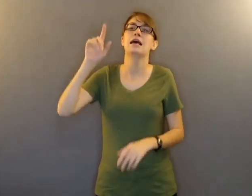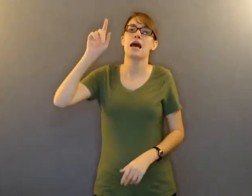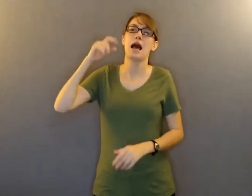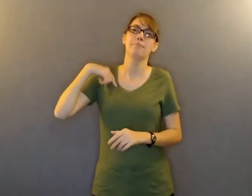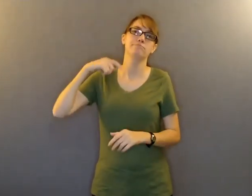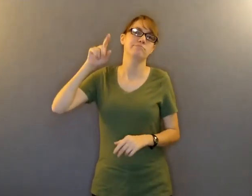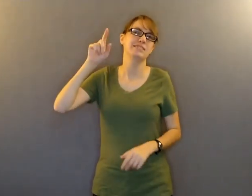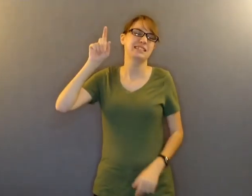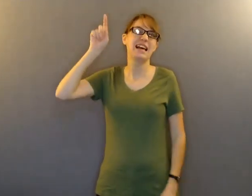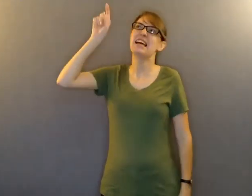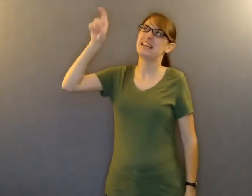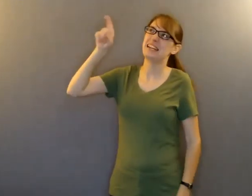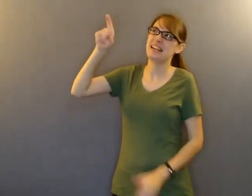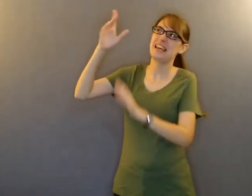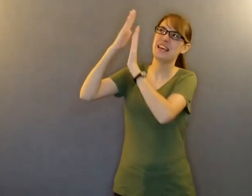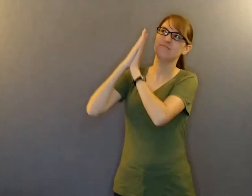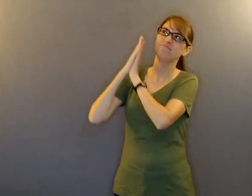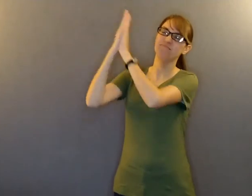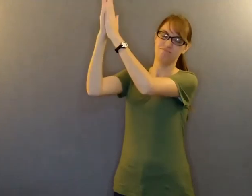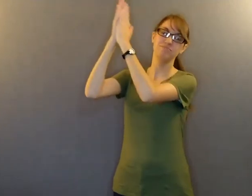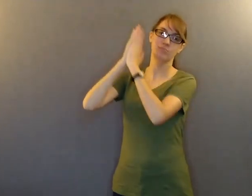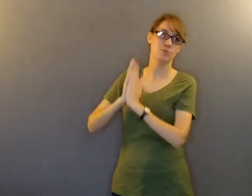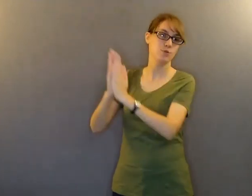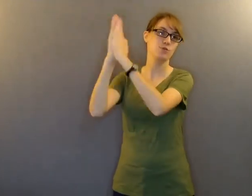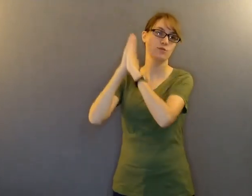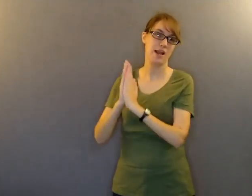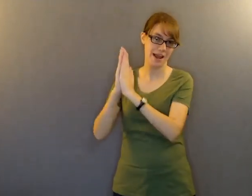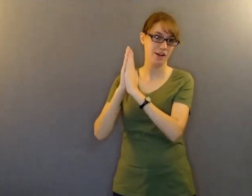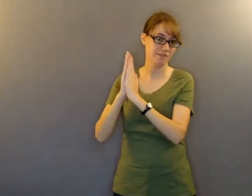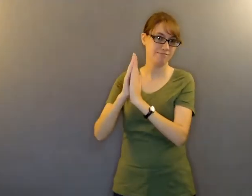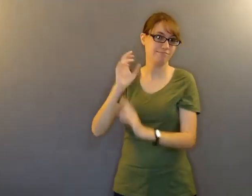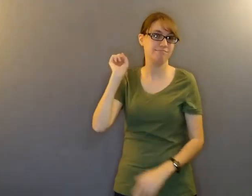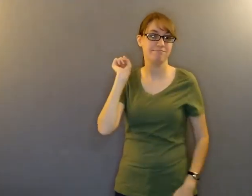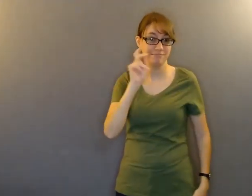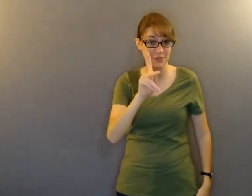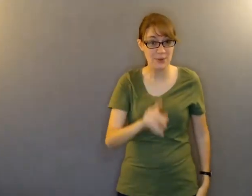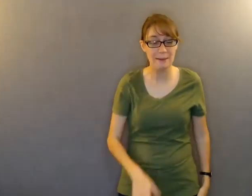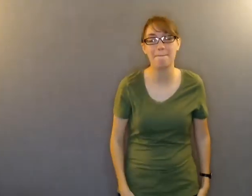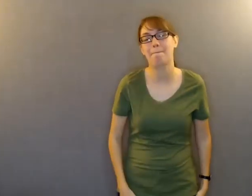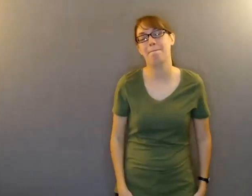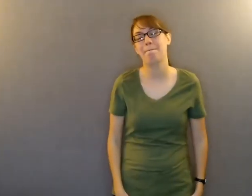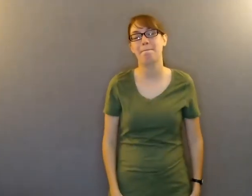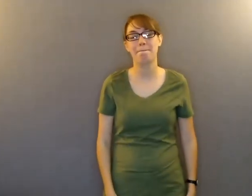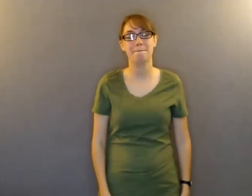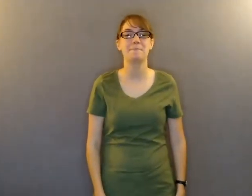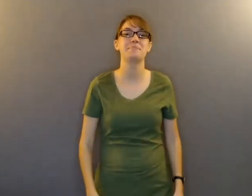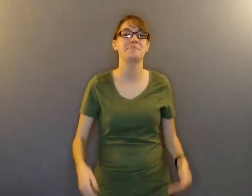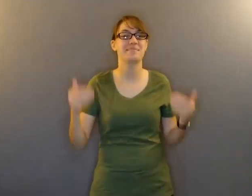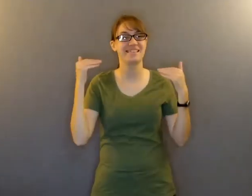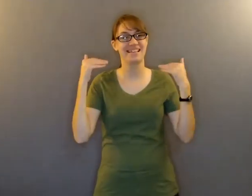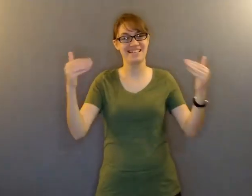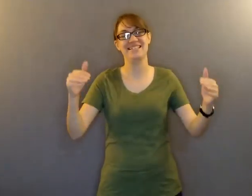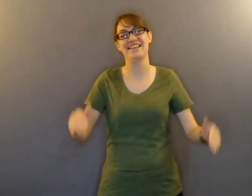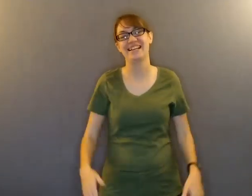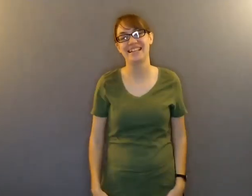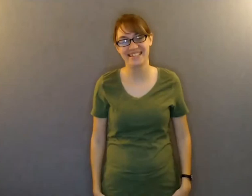I'm going to sign it needing prayer like this, okay? All right, let's go